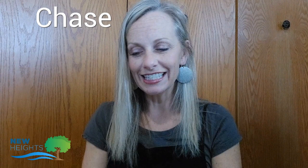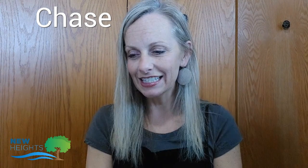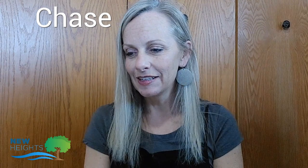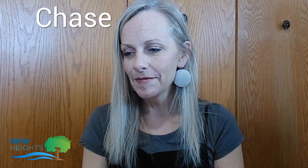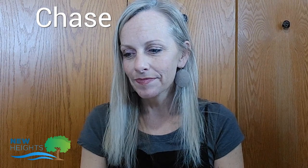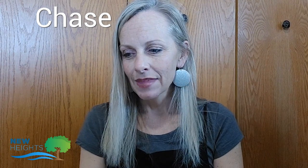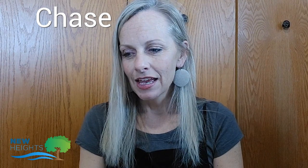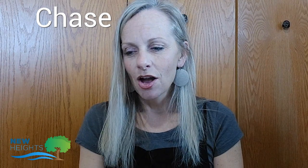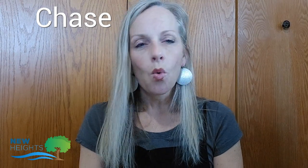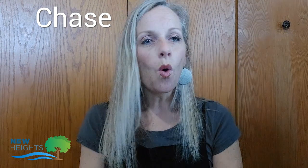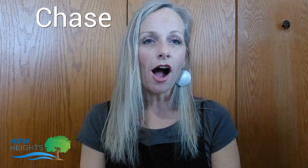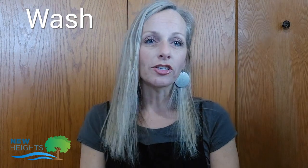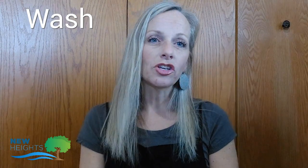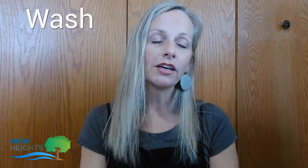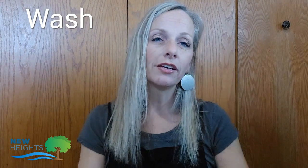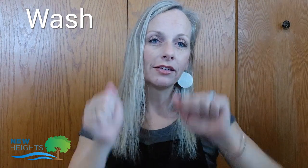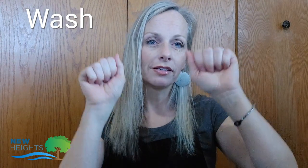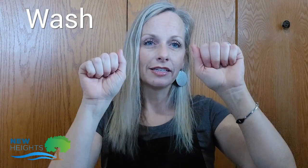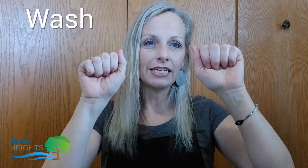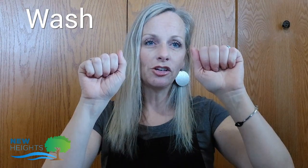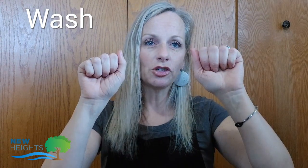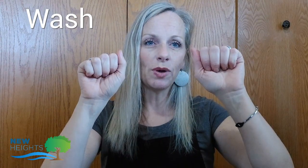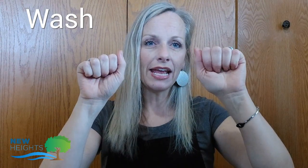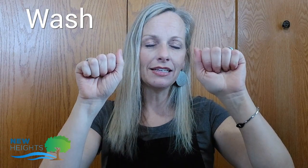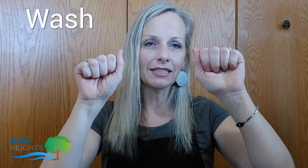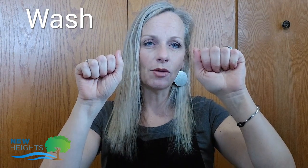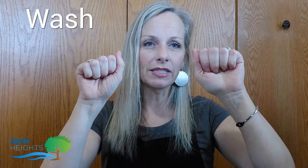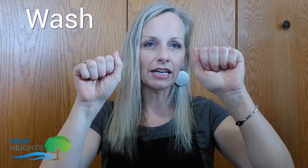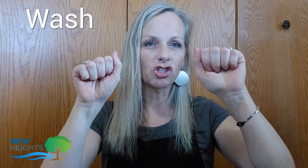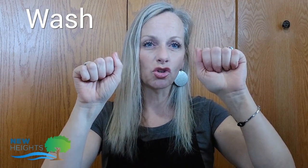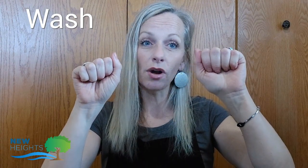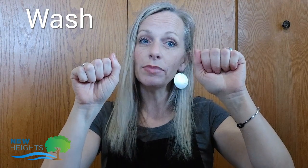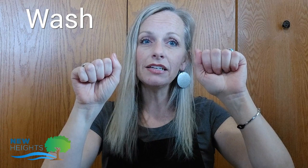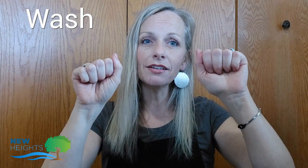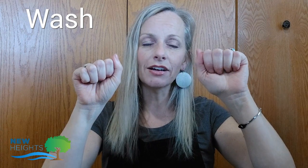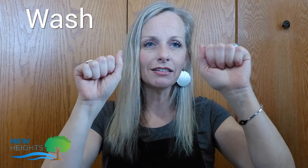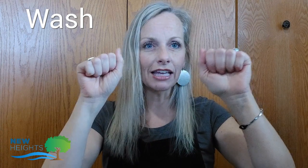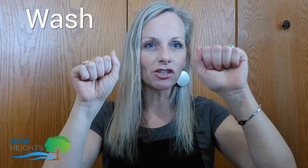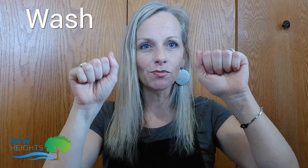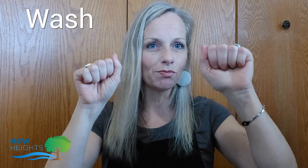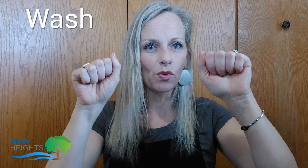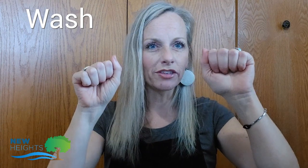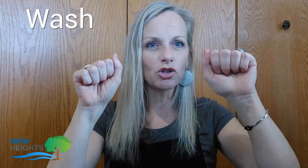Chase. Wash. Take your two hands. It's almost like scrubbing, all right? Like with the